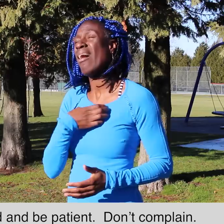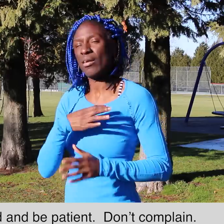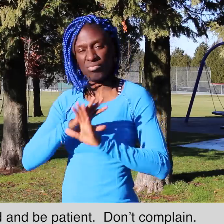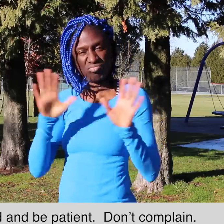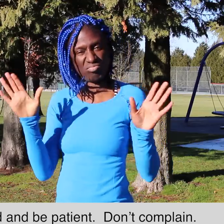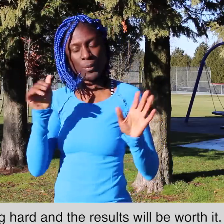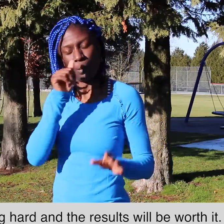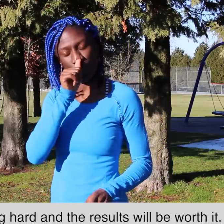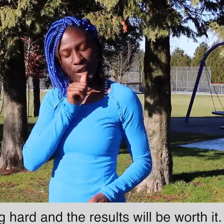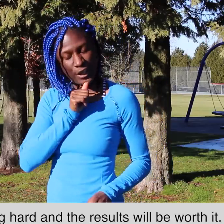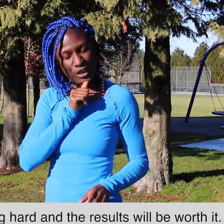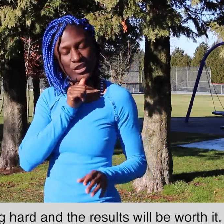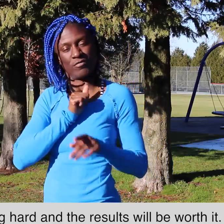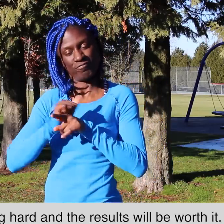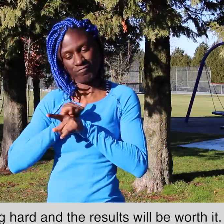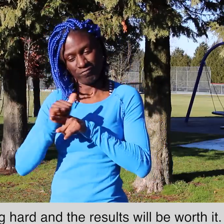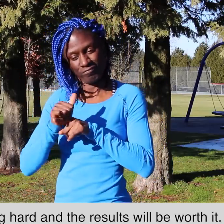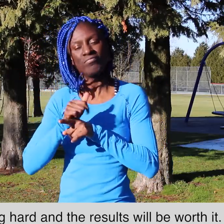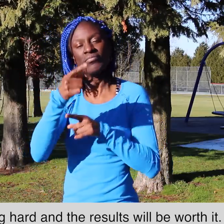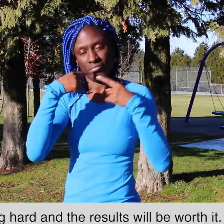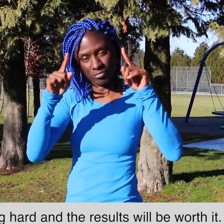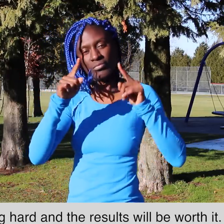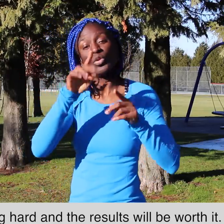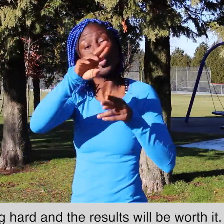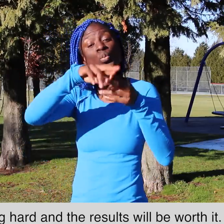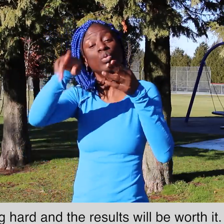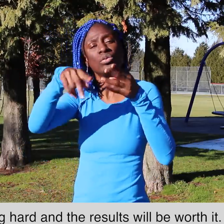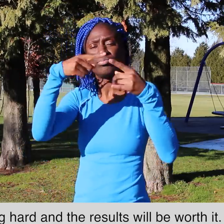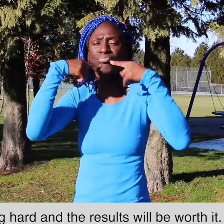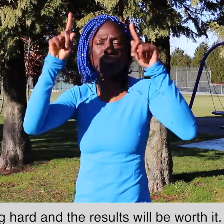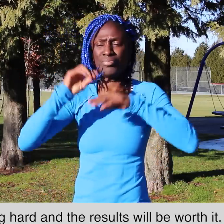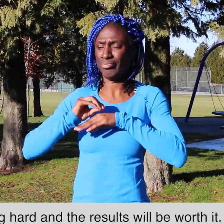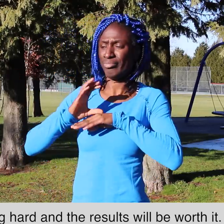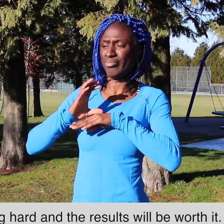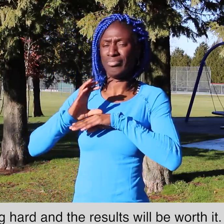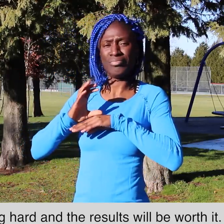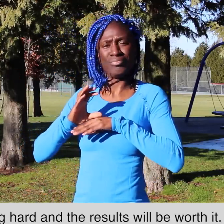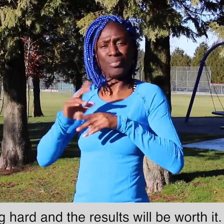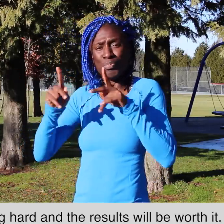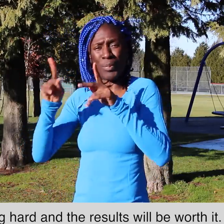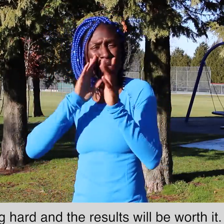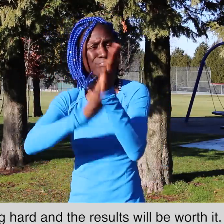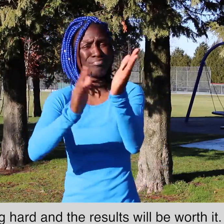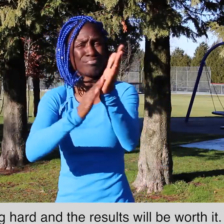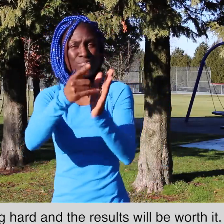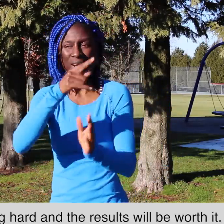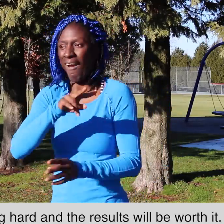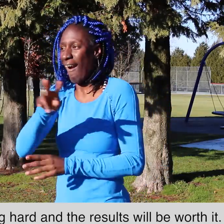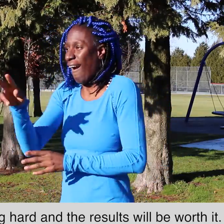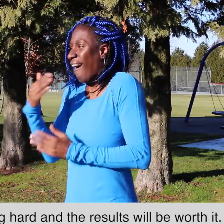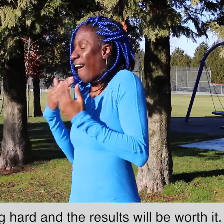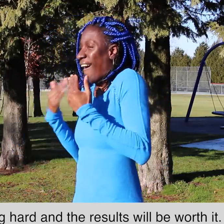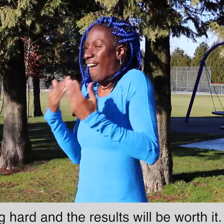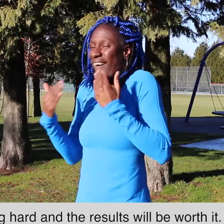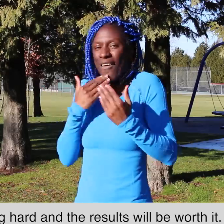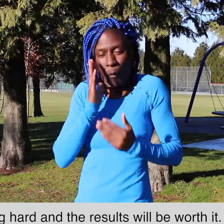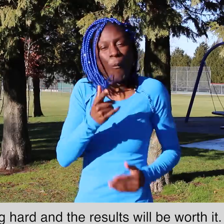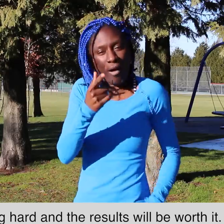Don't complain. Just keep training hard and the results will be worth it. People will cheer you on and you'll